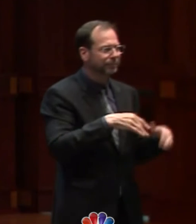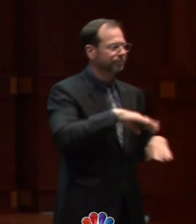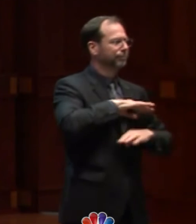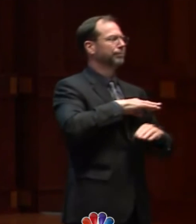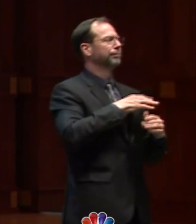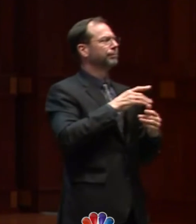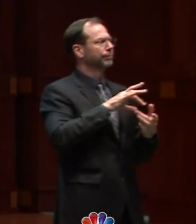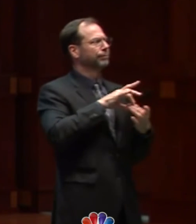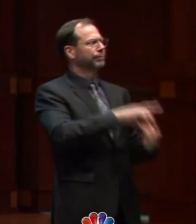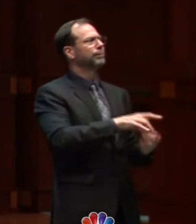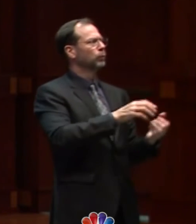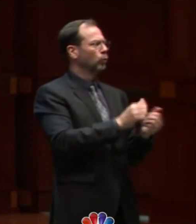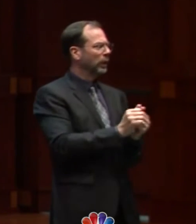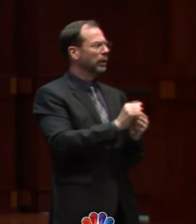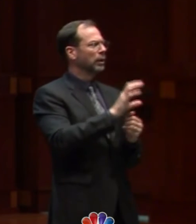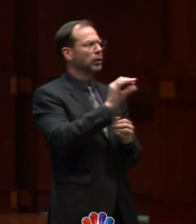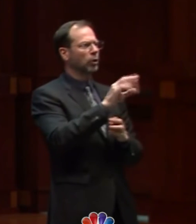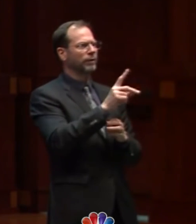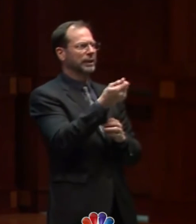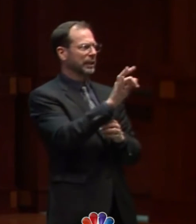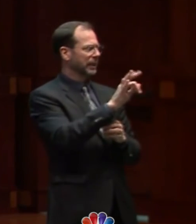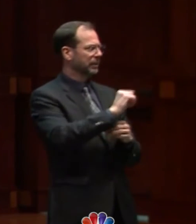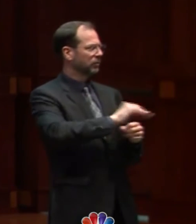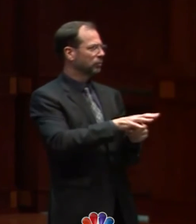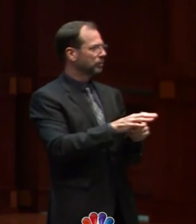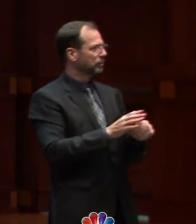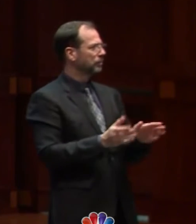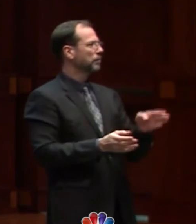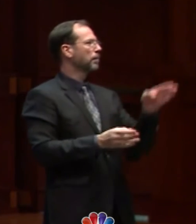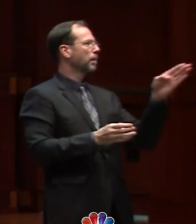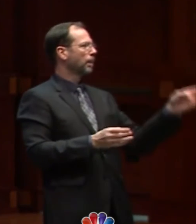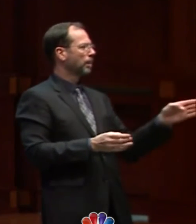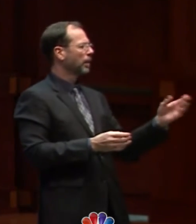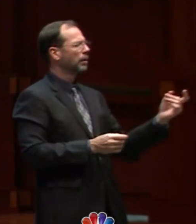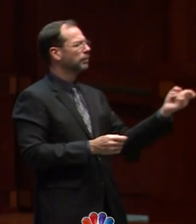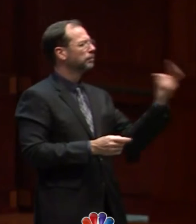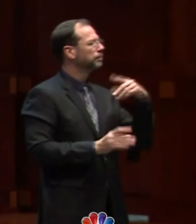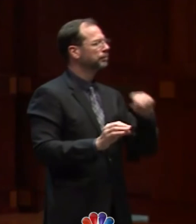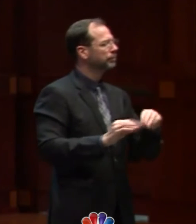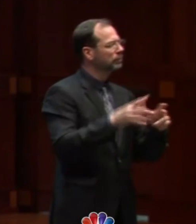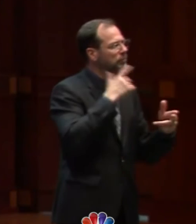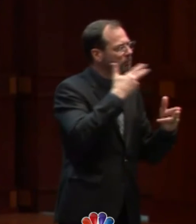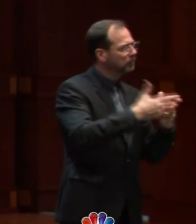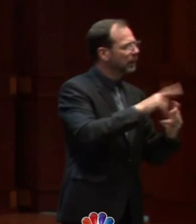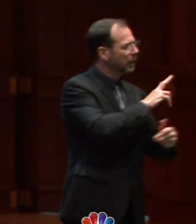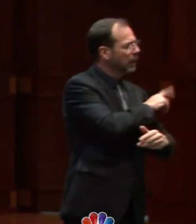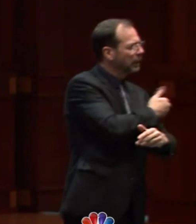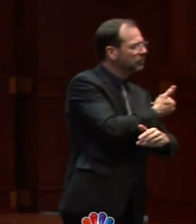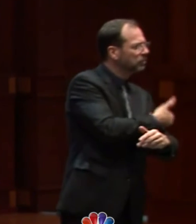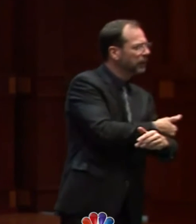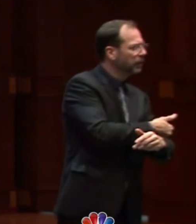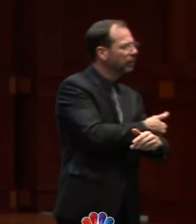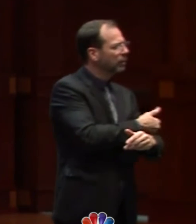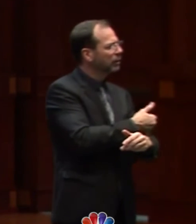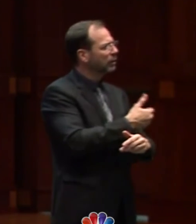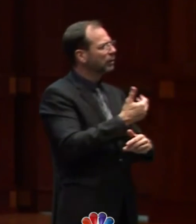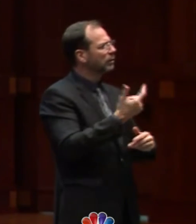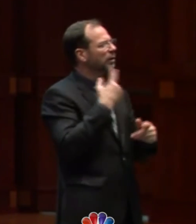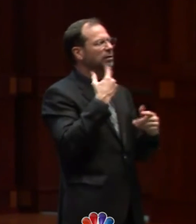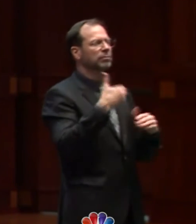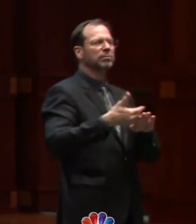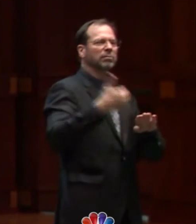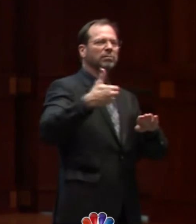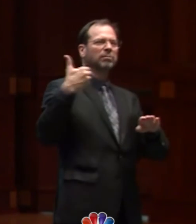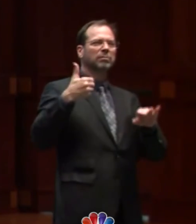concerning COVID-19. We have just a point of clarification first. When you mentioned these hospitalizations at these news